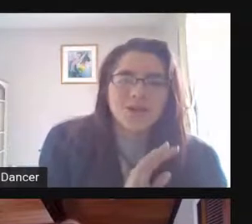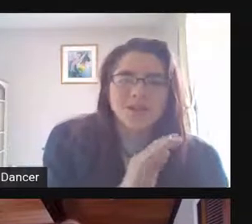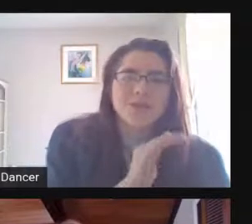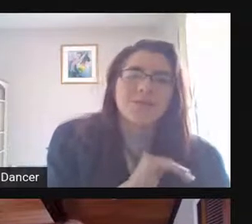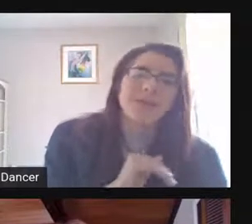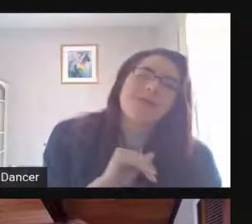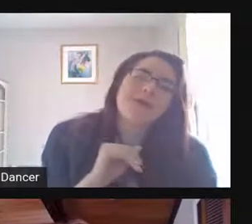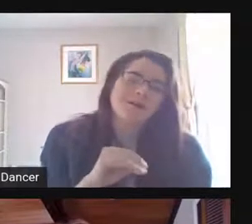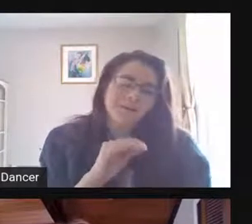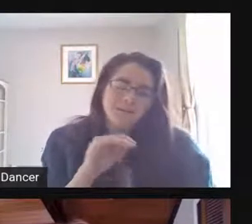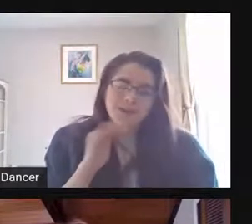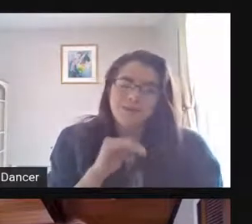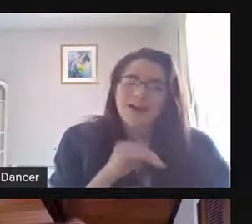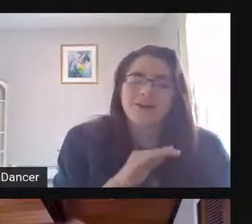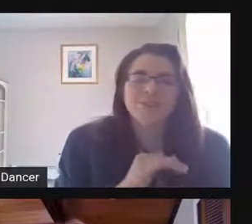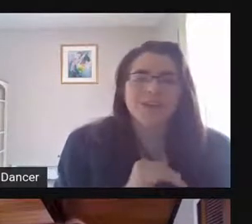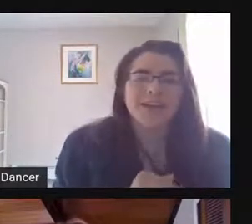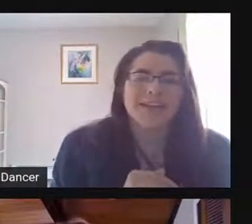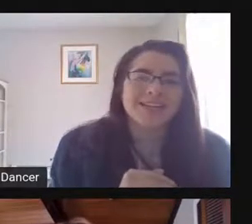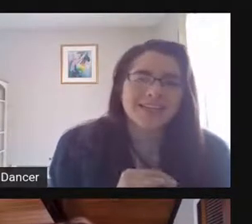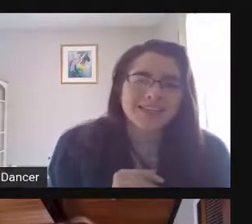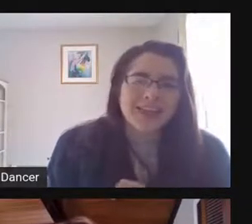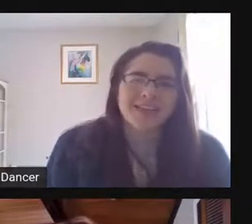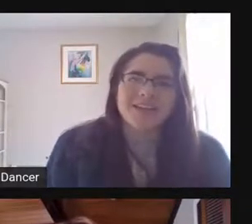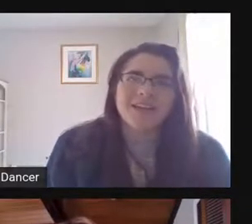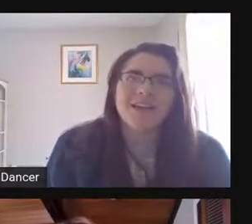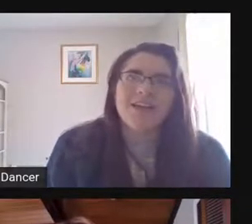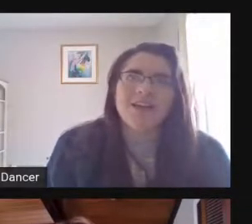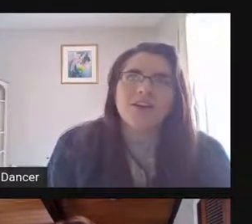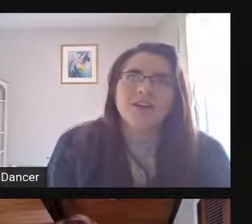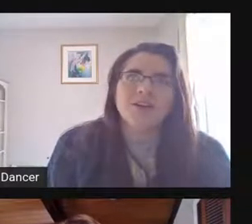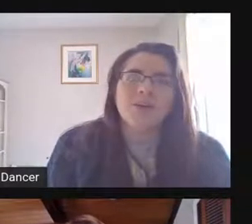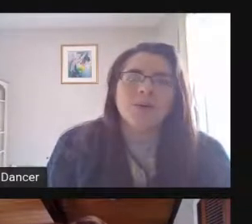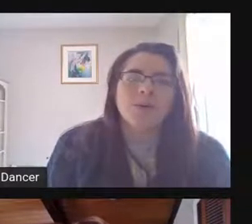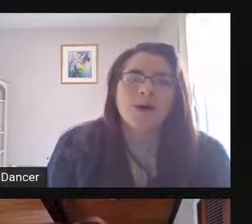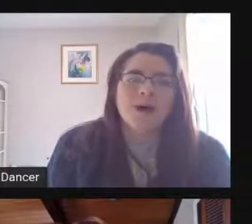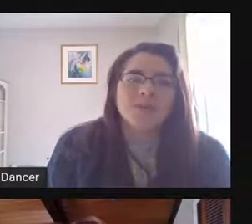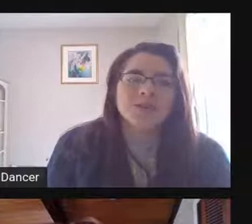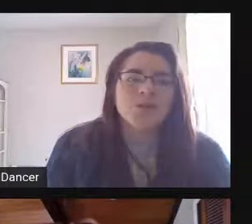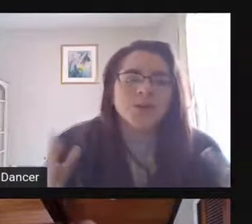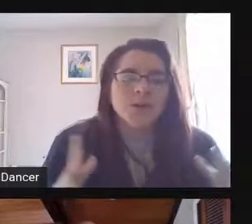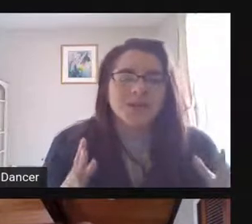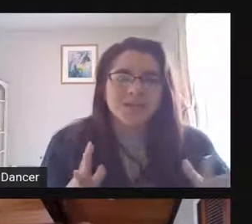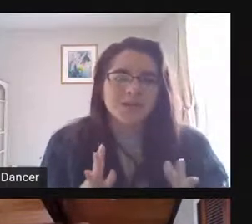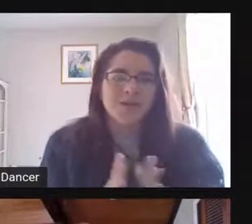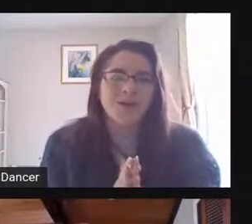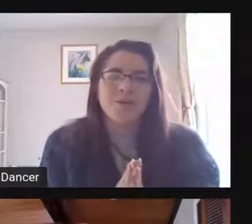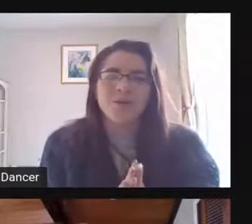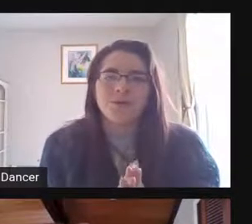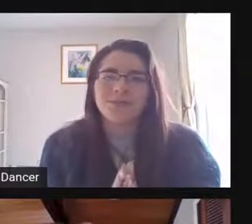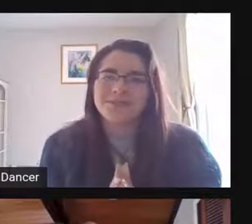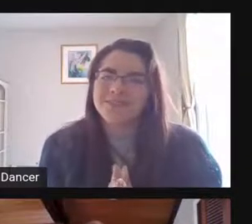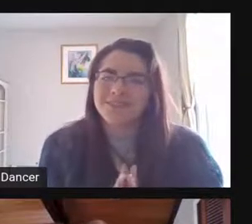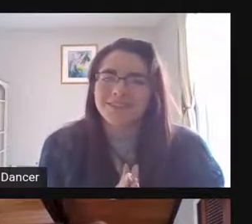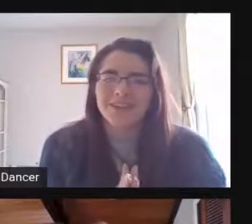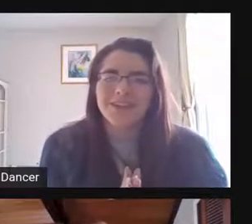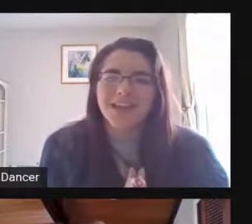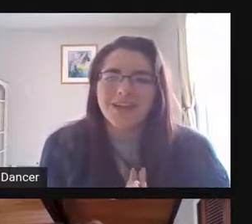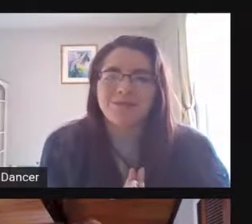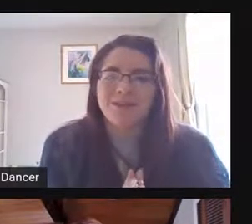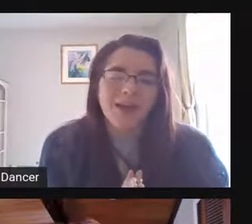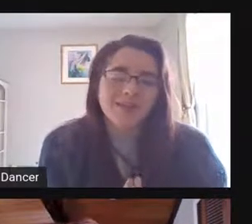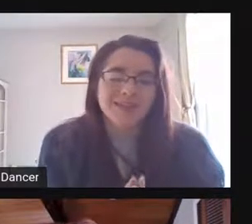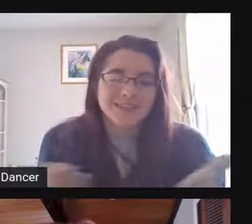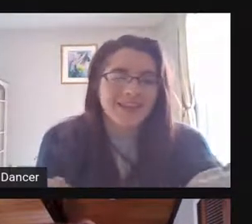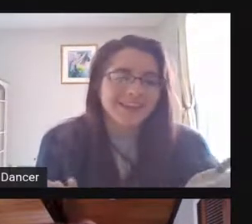Well, I just wanted to piggyback off of Annis saying, you know, this whole quarantine brought a whole